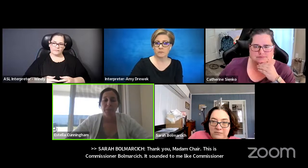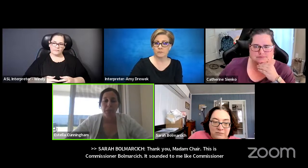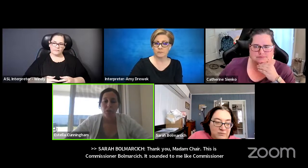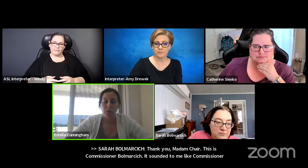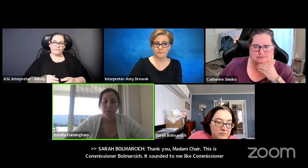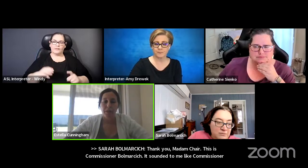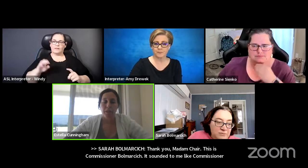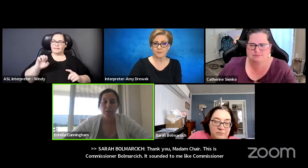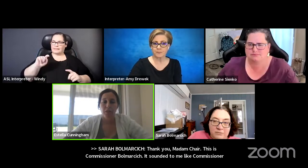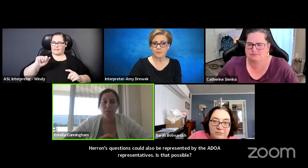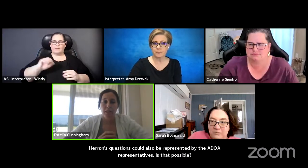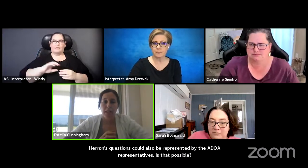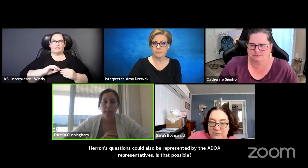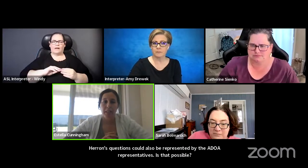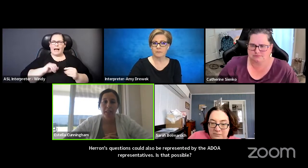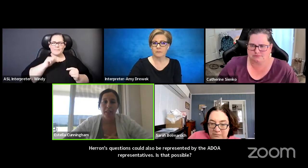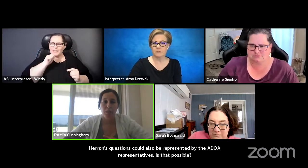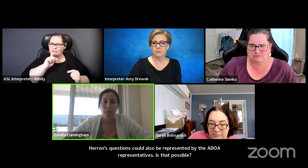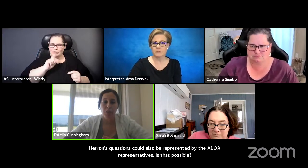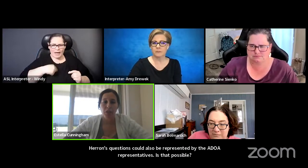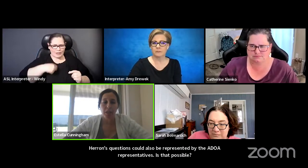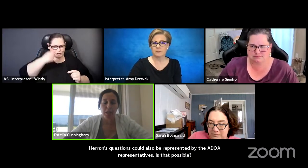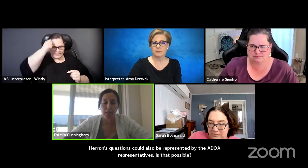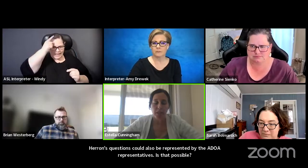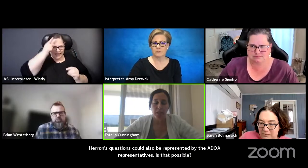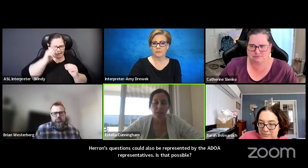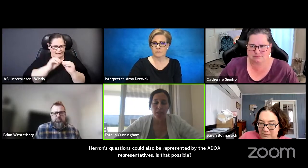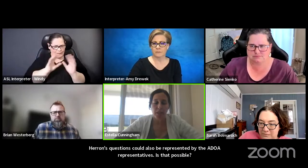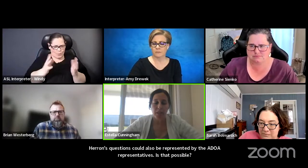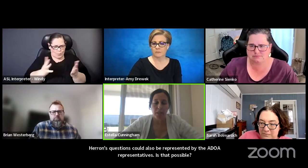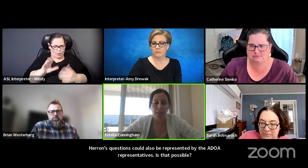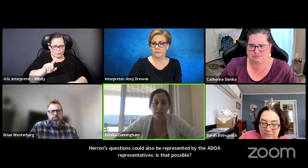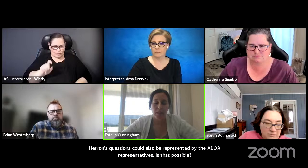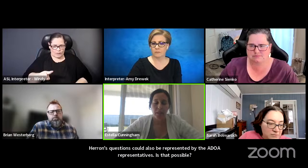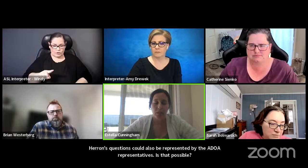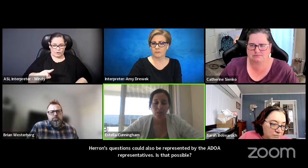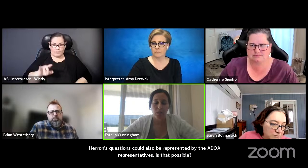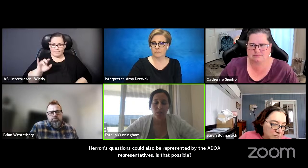Yeah, I wasn't sure if I understood exactly. Is the question